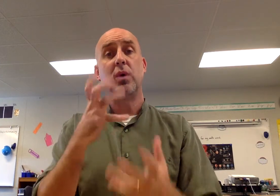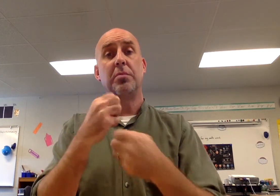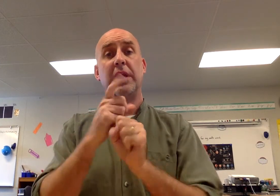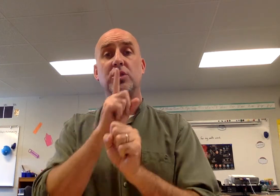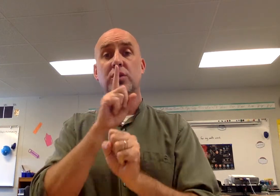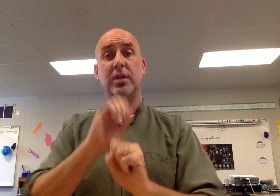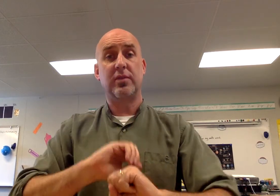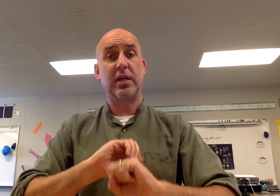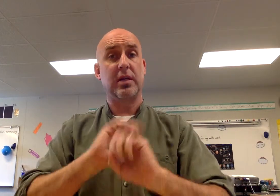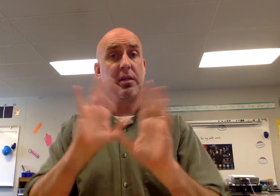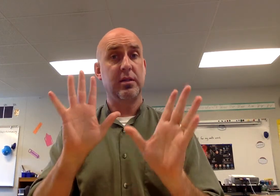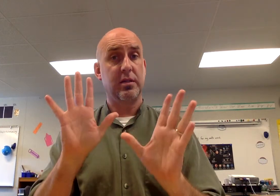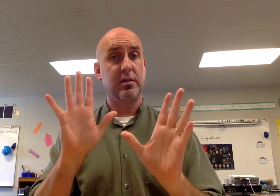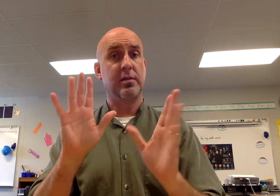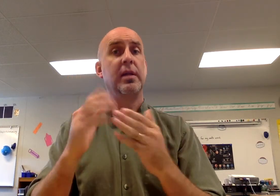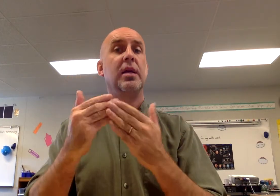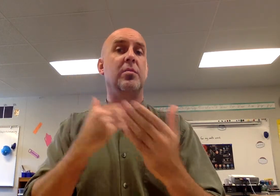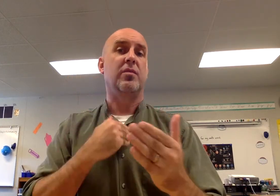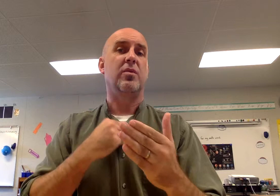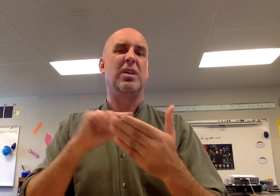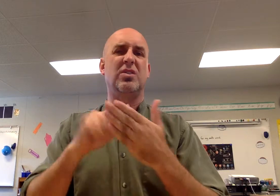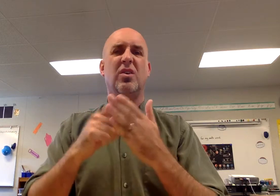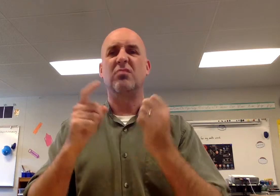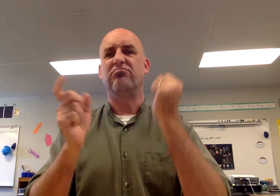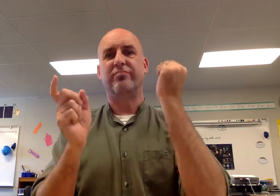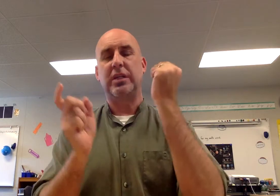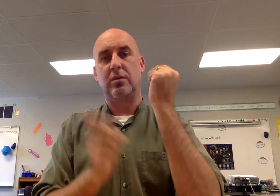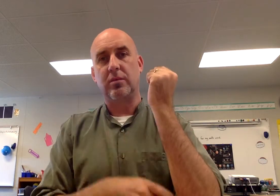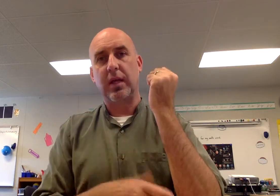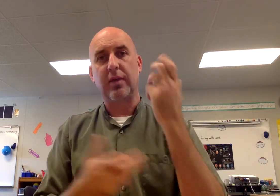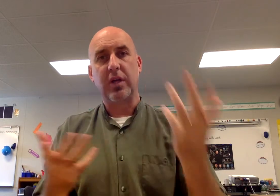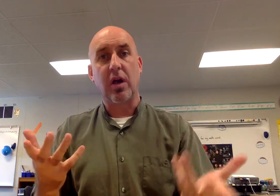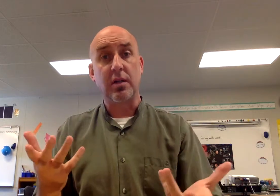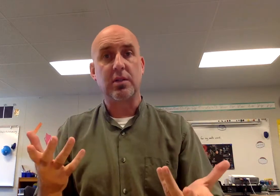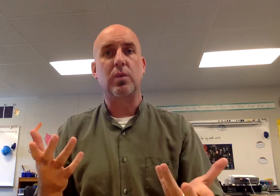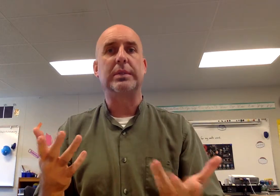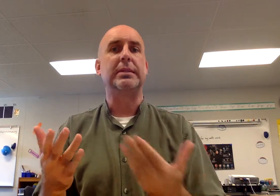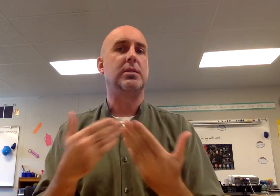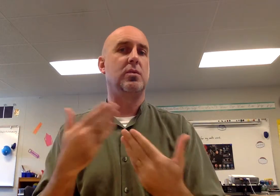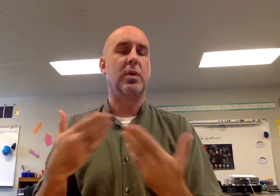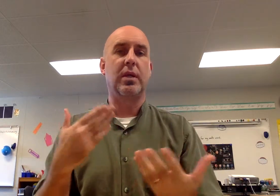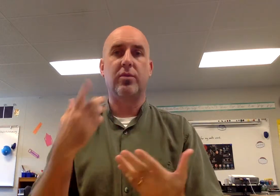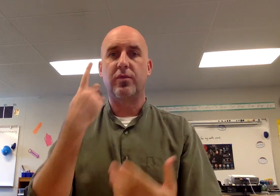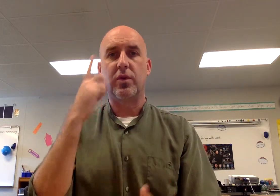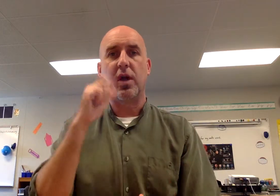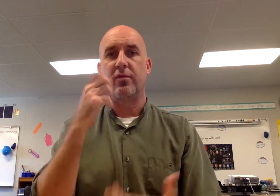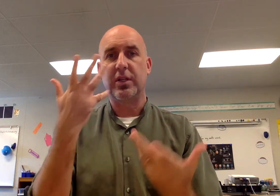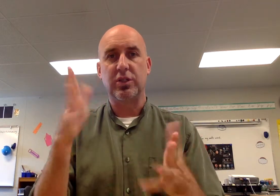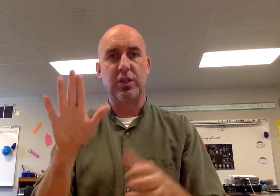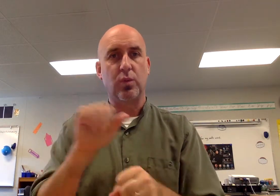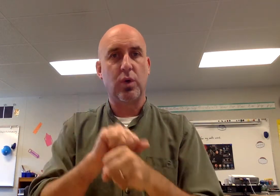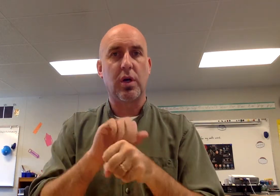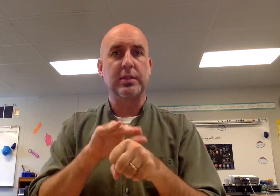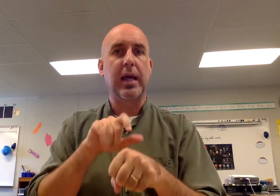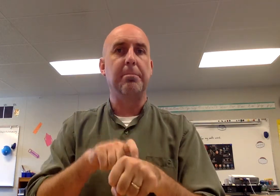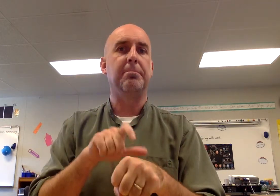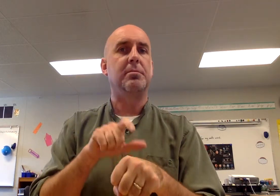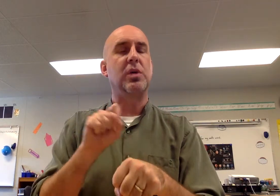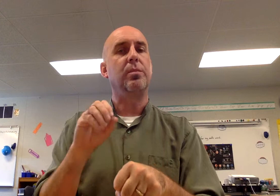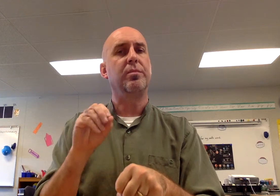make sure that I've got it clear before I start giving consequences or whatever for not finishing the work on time. So I'm